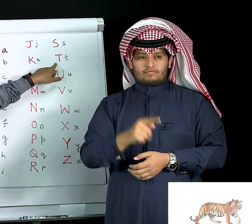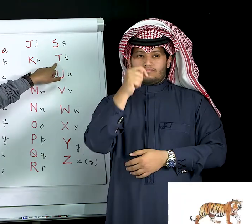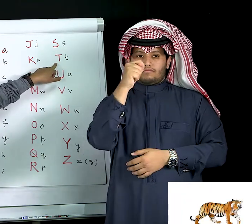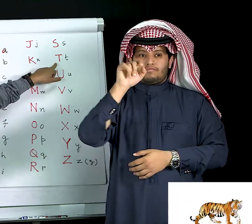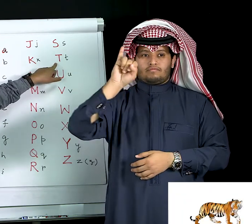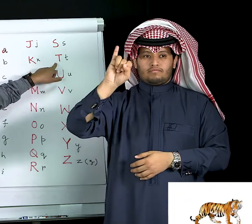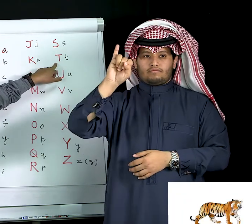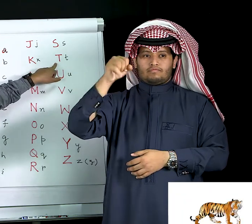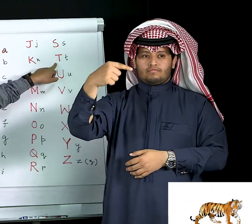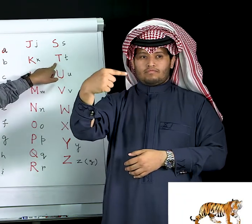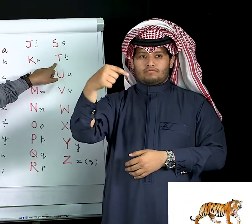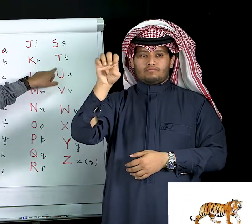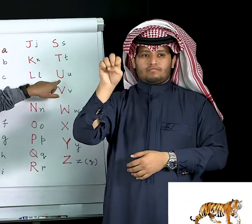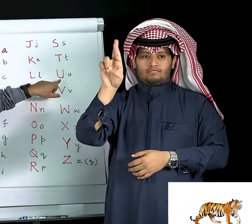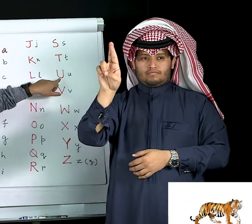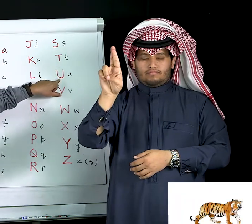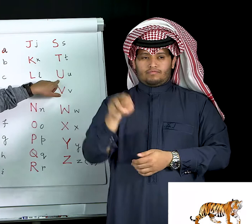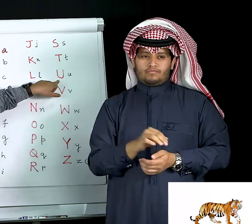tiger.